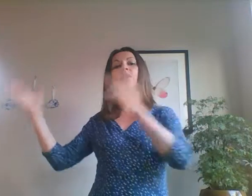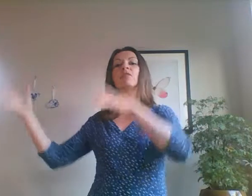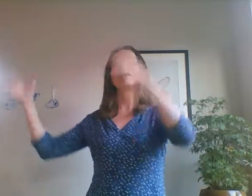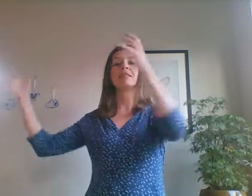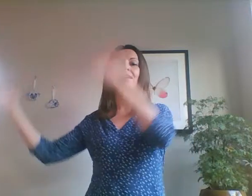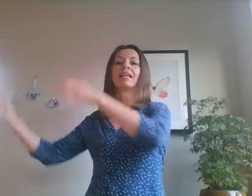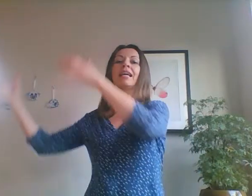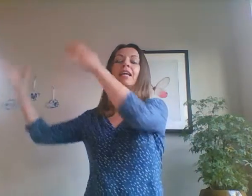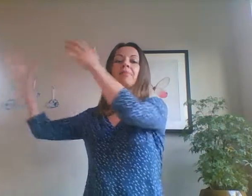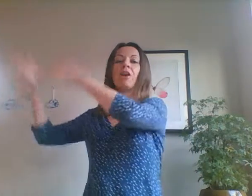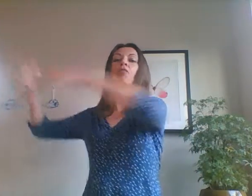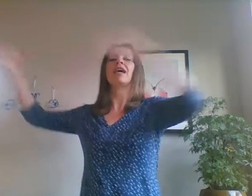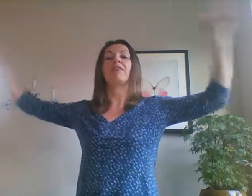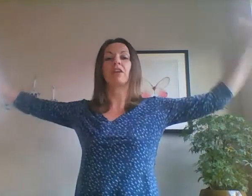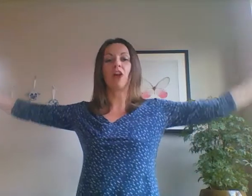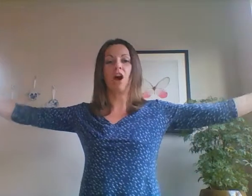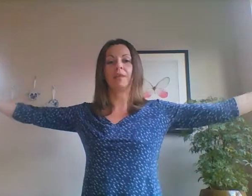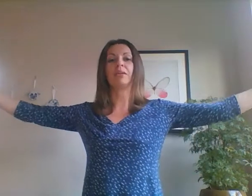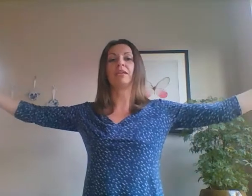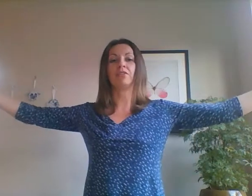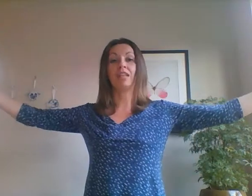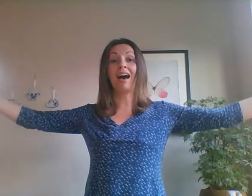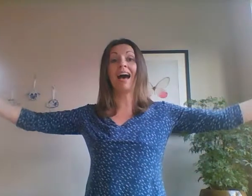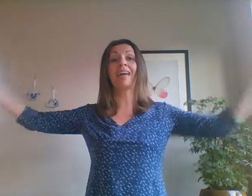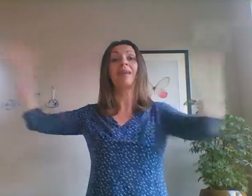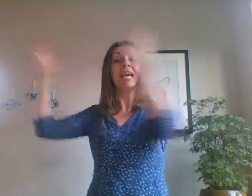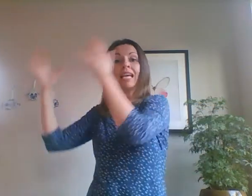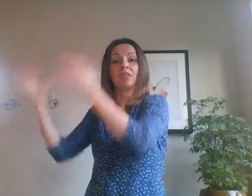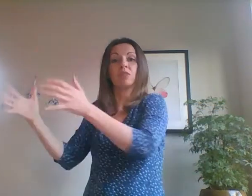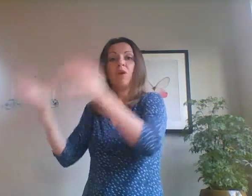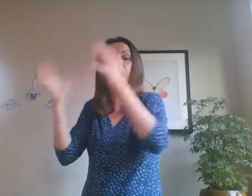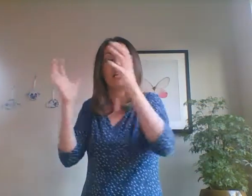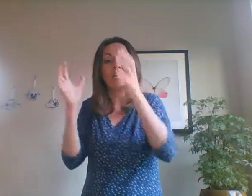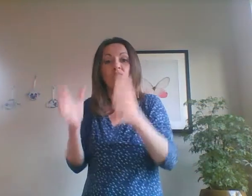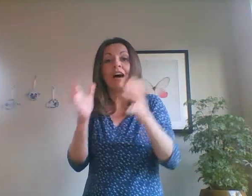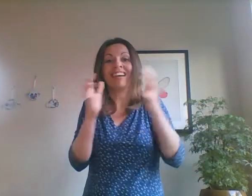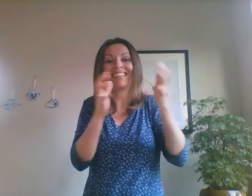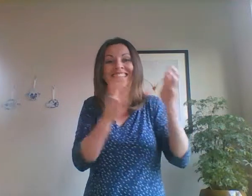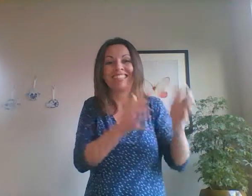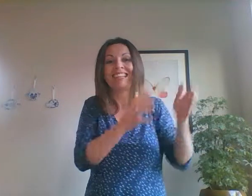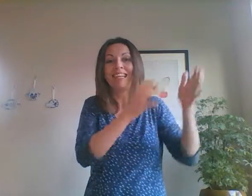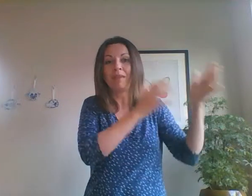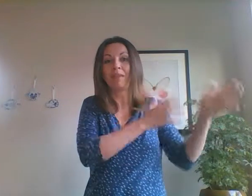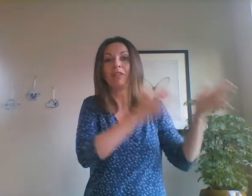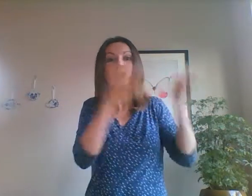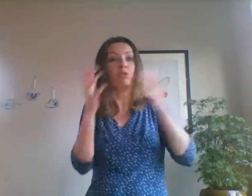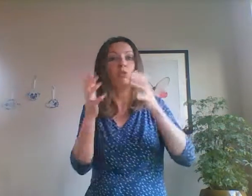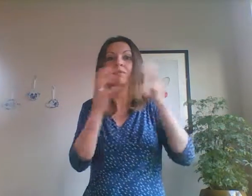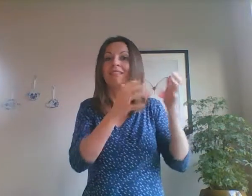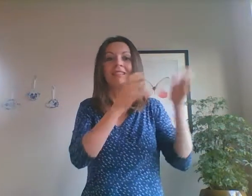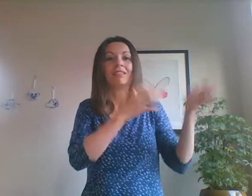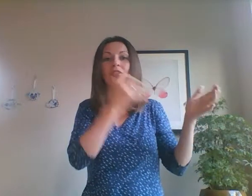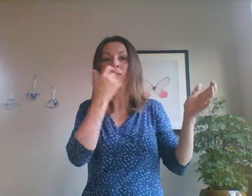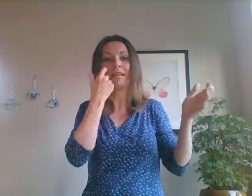be studying over a very long period of time in small chunks, maybe 2